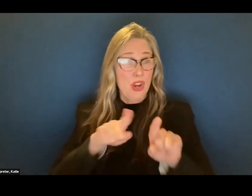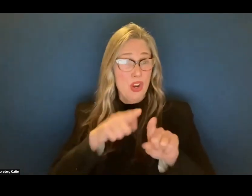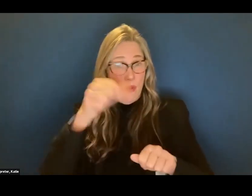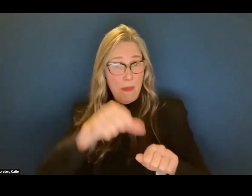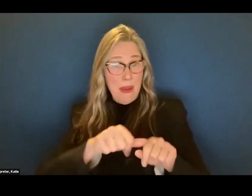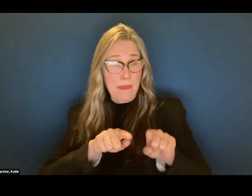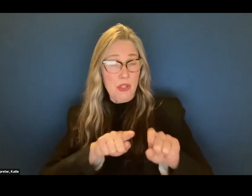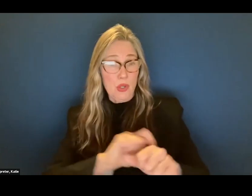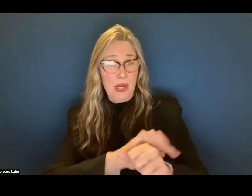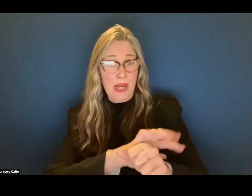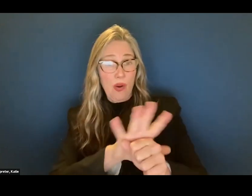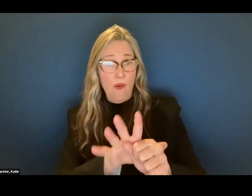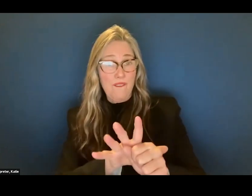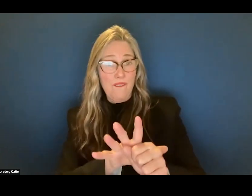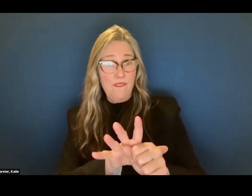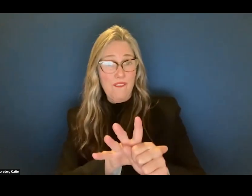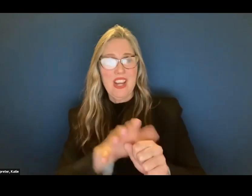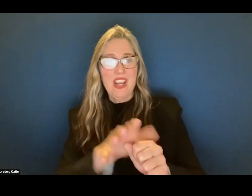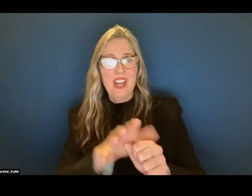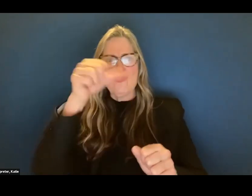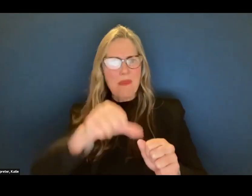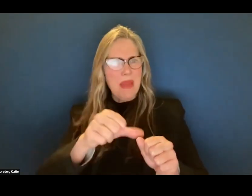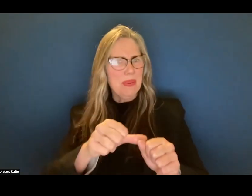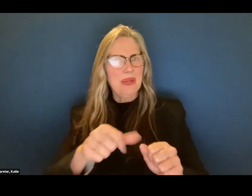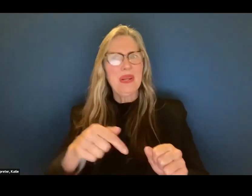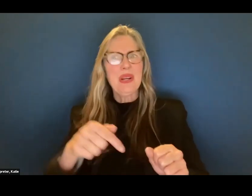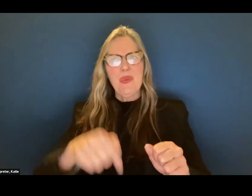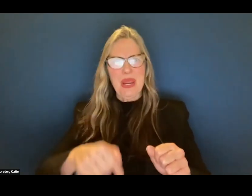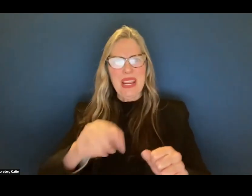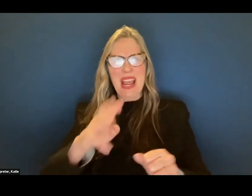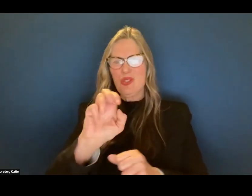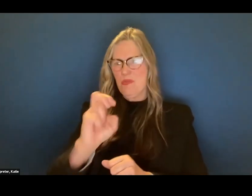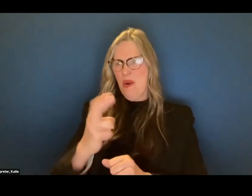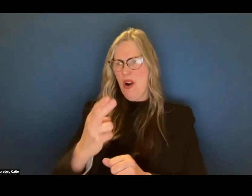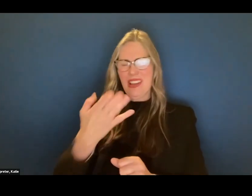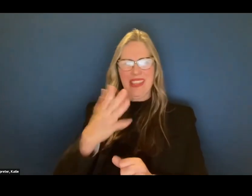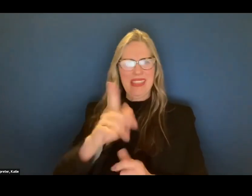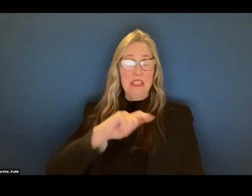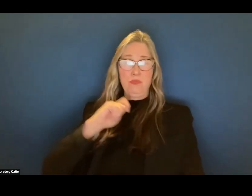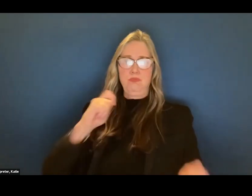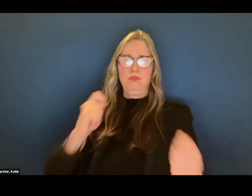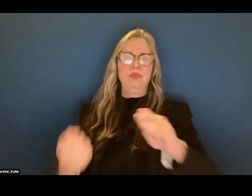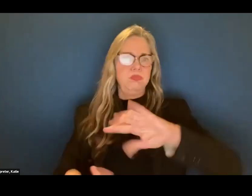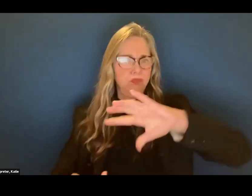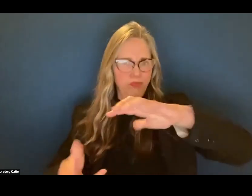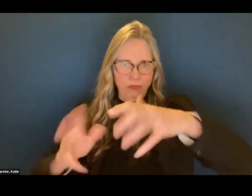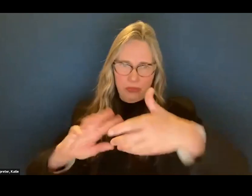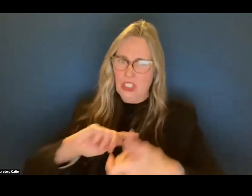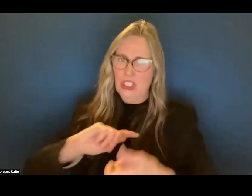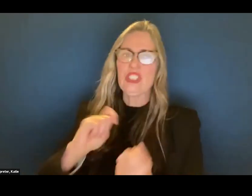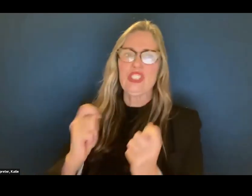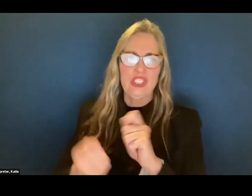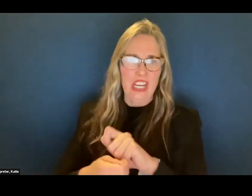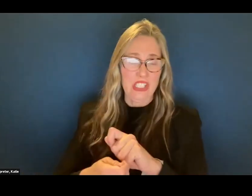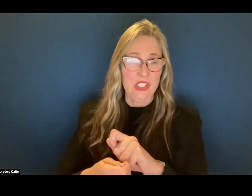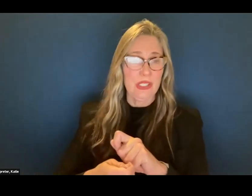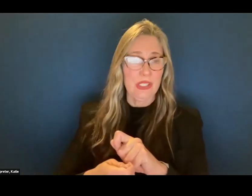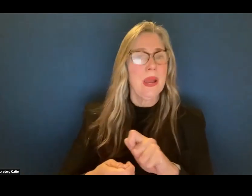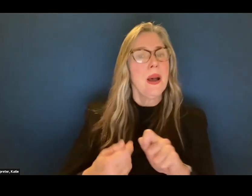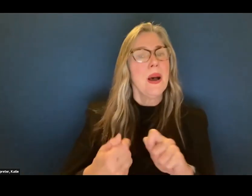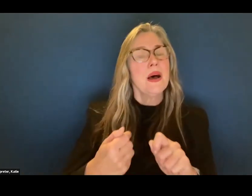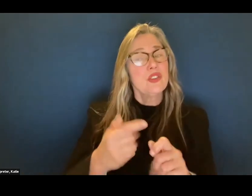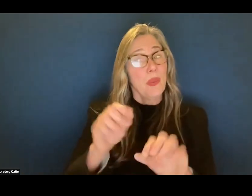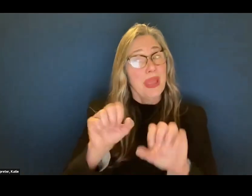COVID, we got to this time and all kinds of different things happened. So things can change, but we're going into